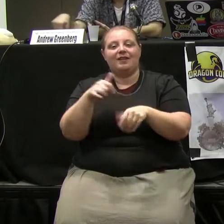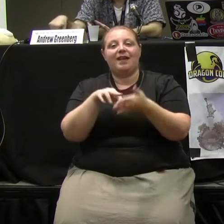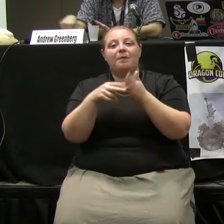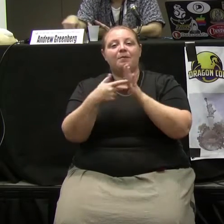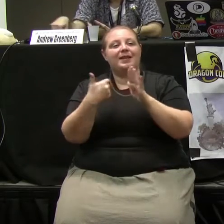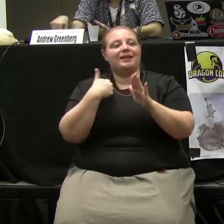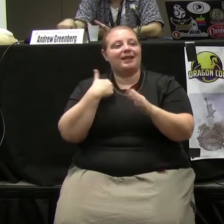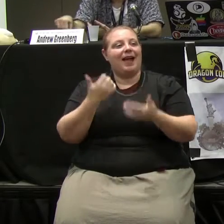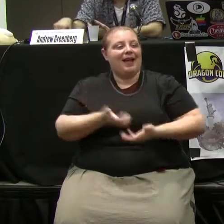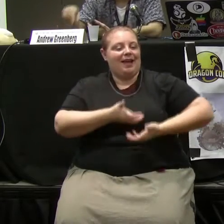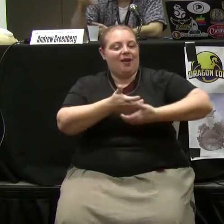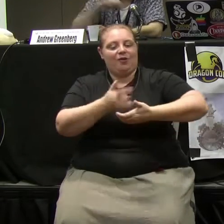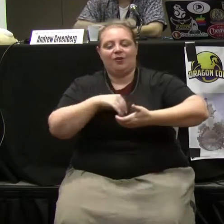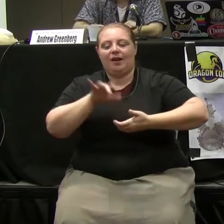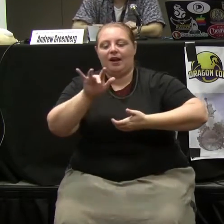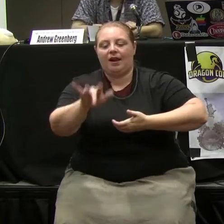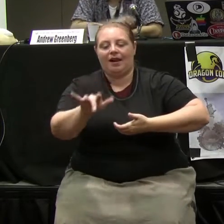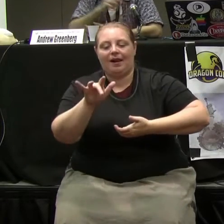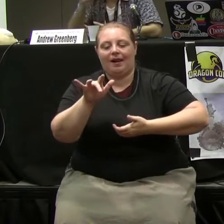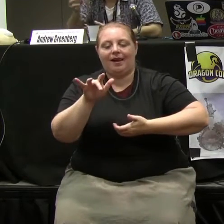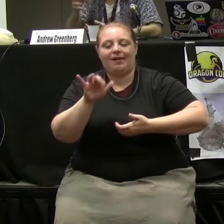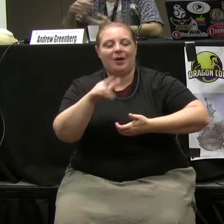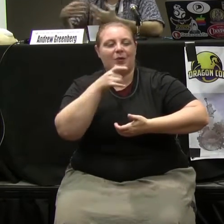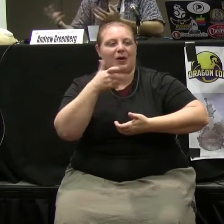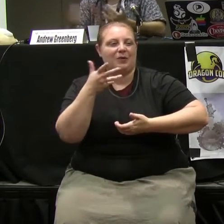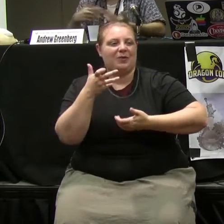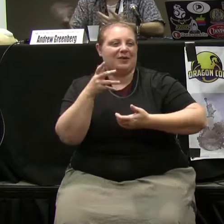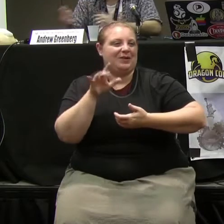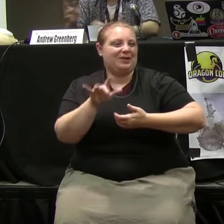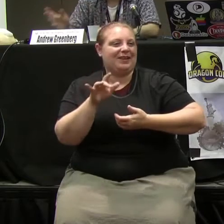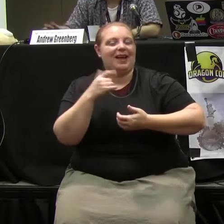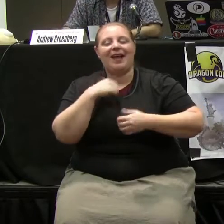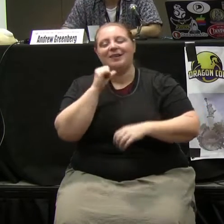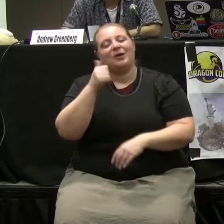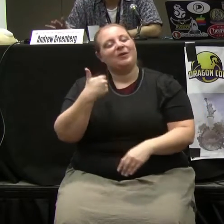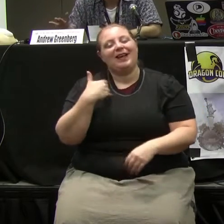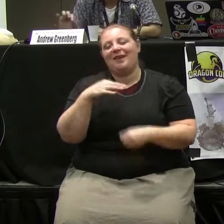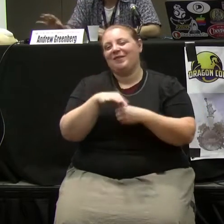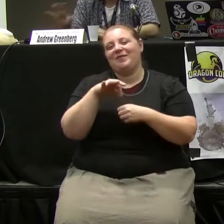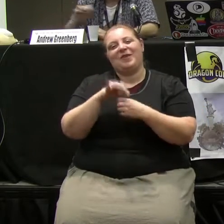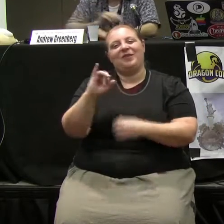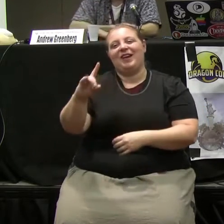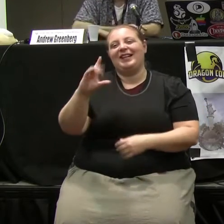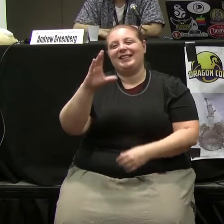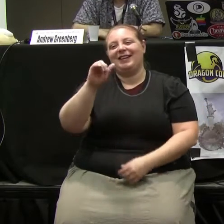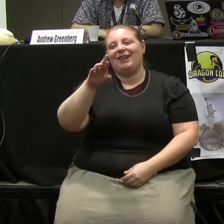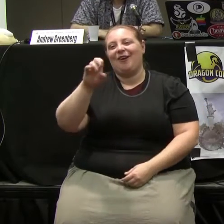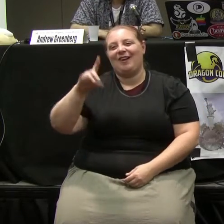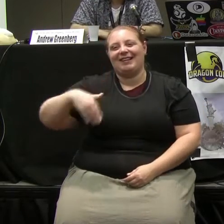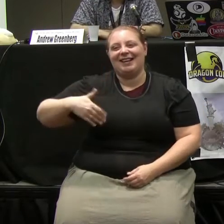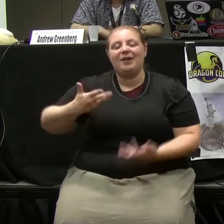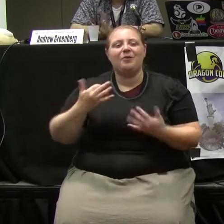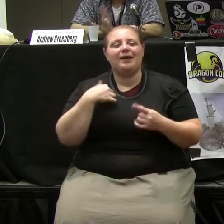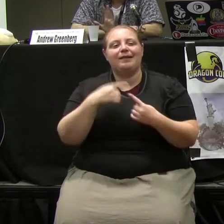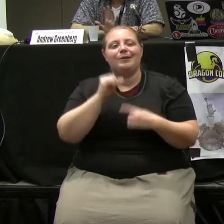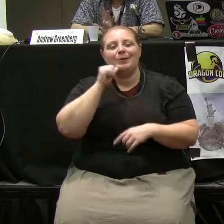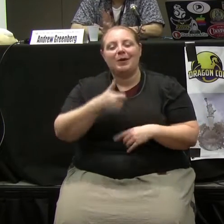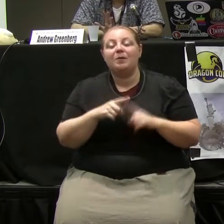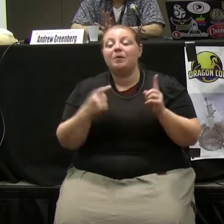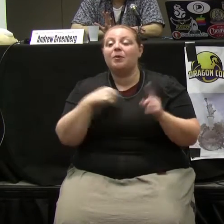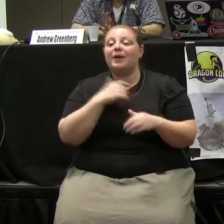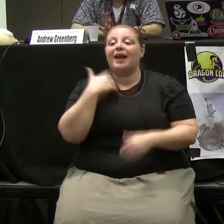and pressed the buttons I want her to vote. I don't have her with a voter ID card, not yet. Wait till tomorrow. But we